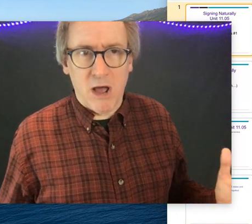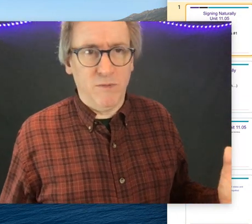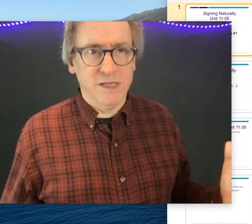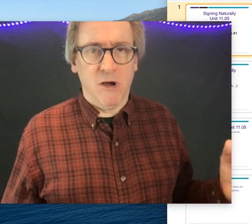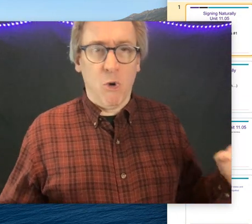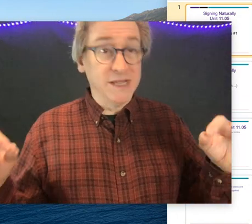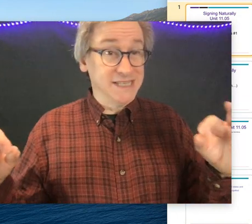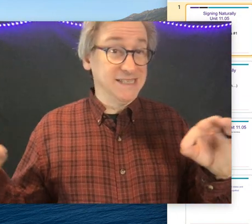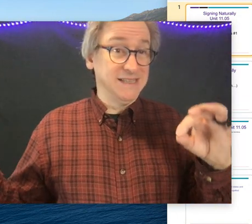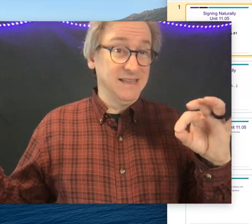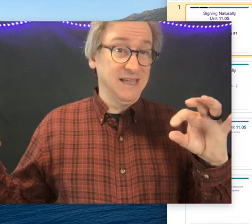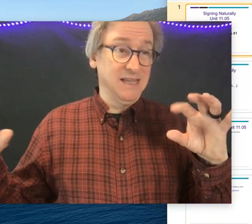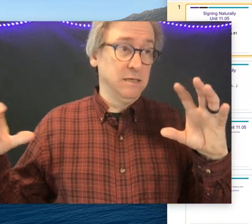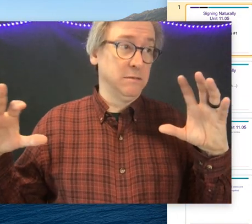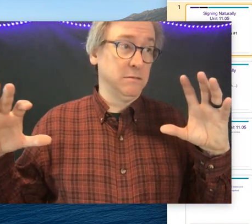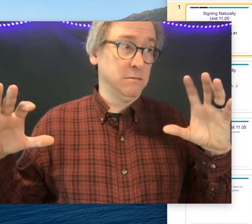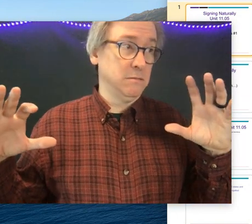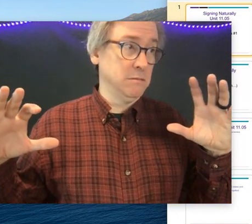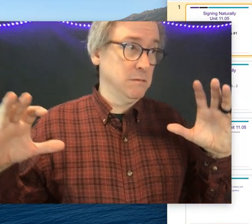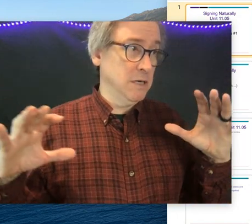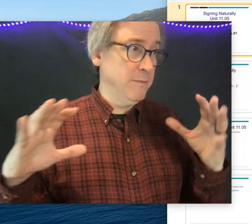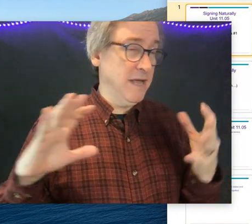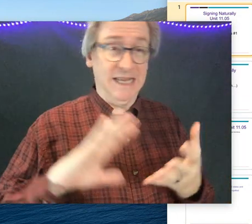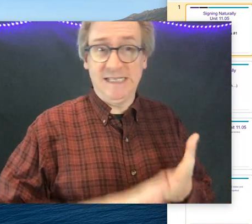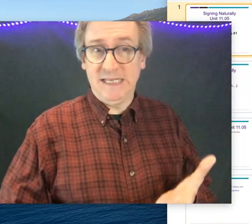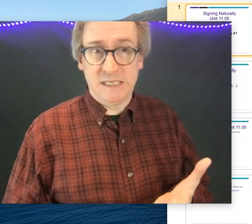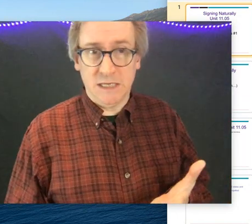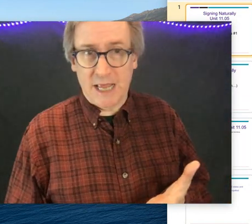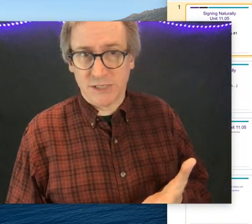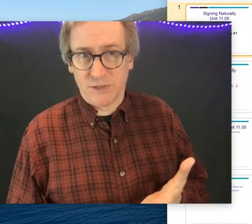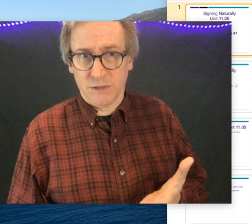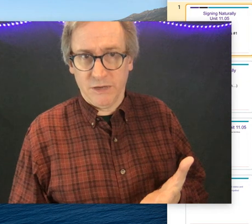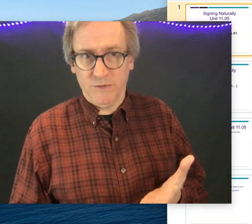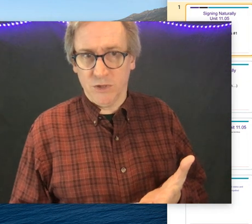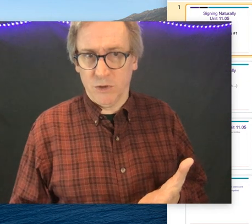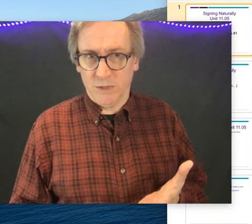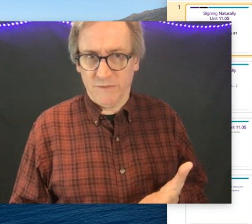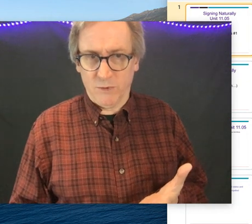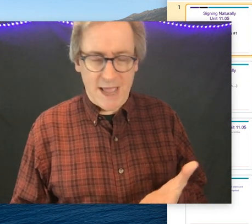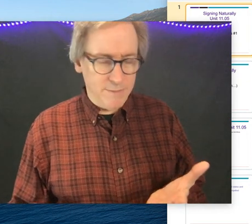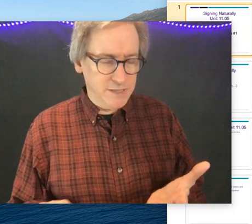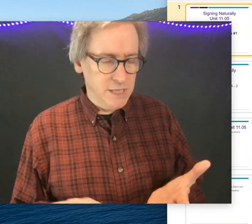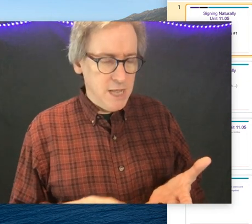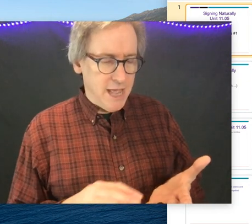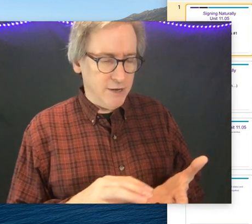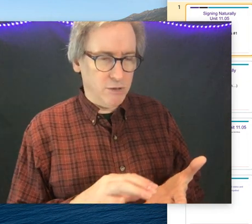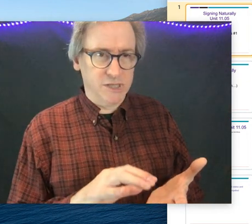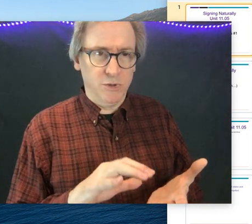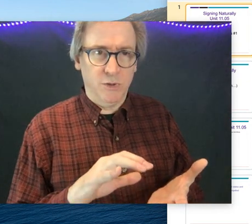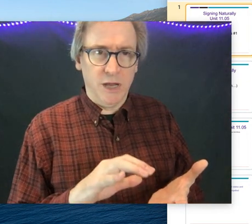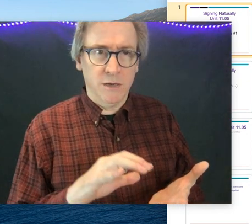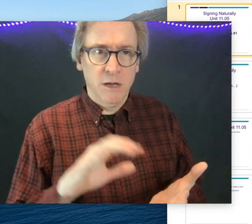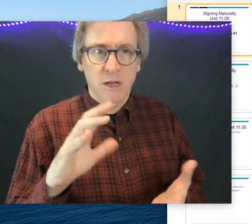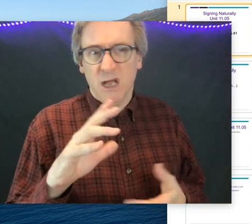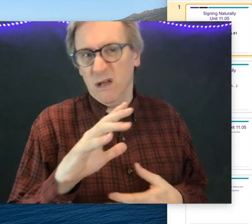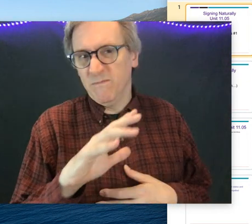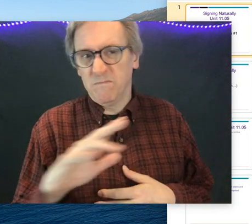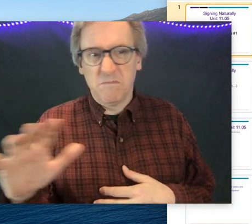Fingerspelling always is an easy answer if you don't know what the vocab is, and also you